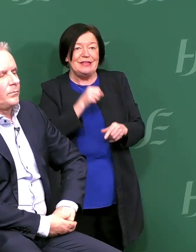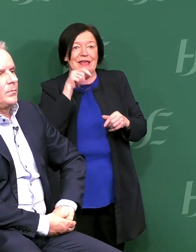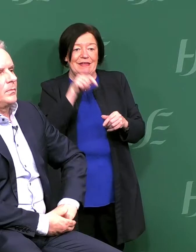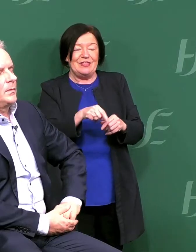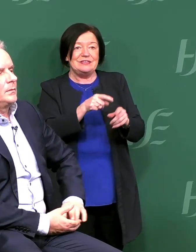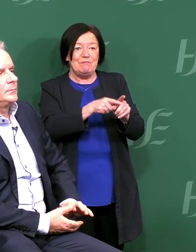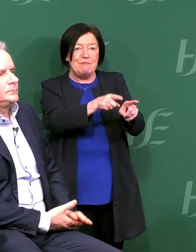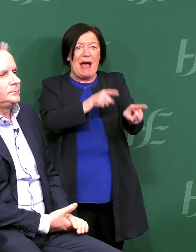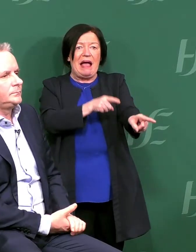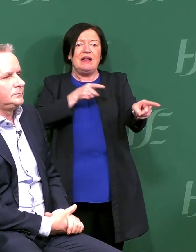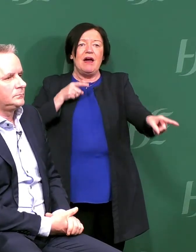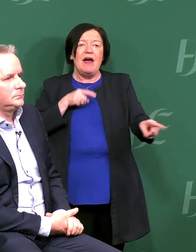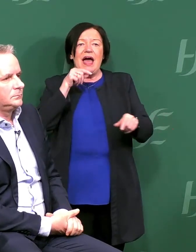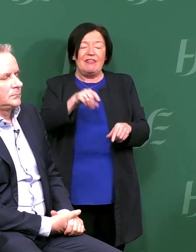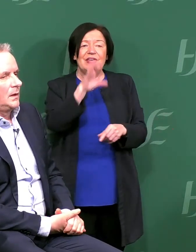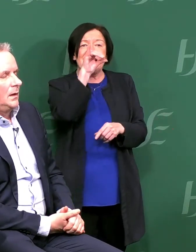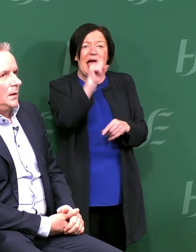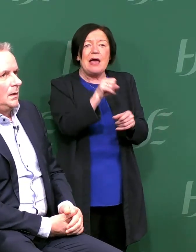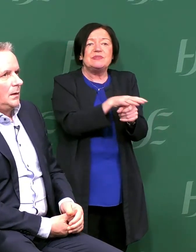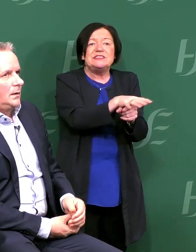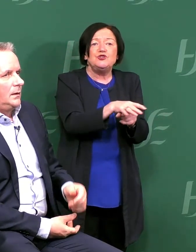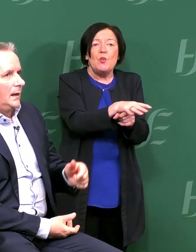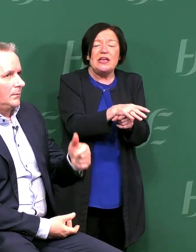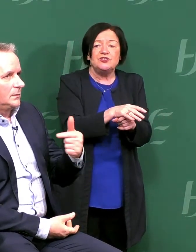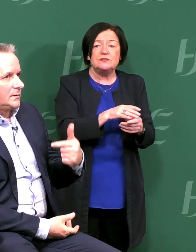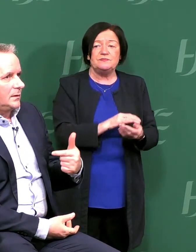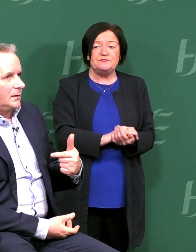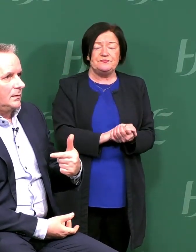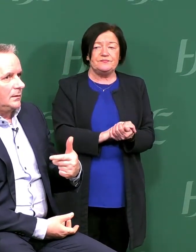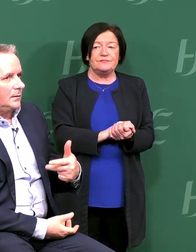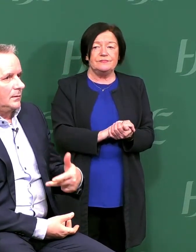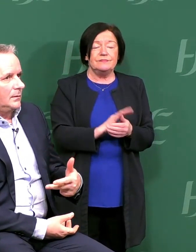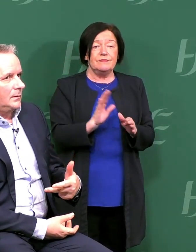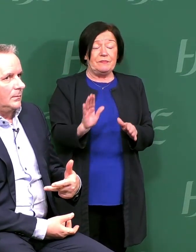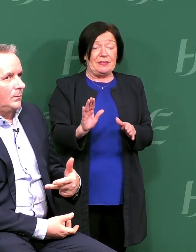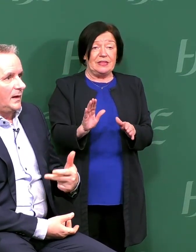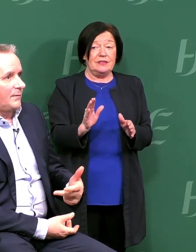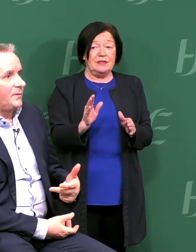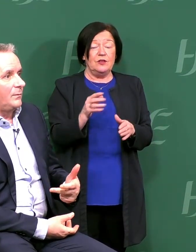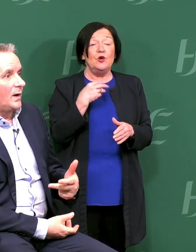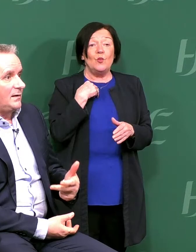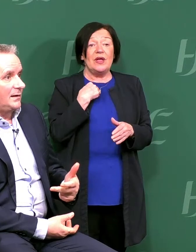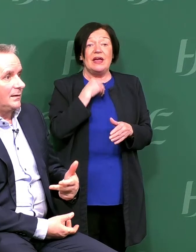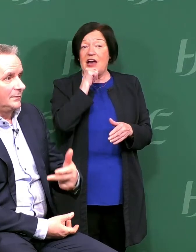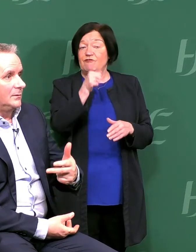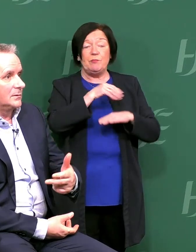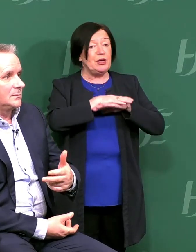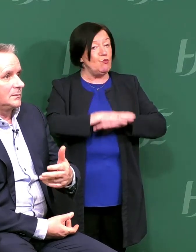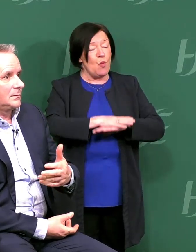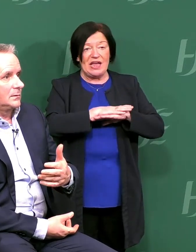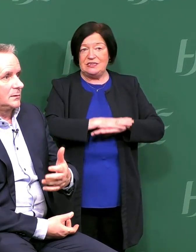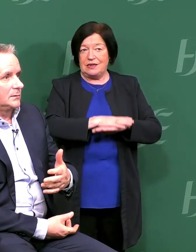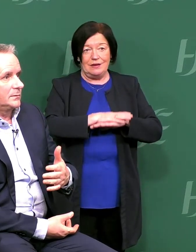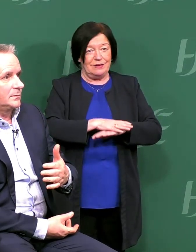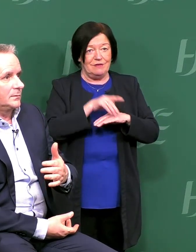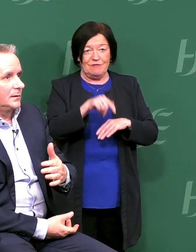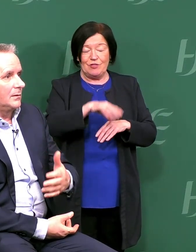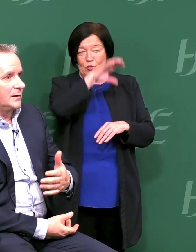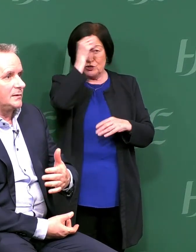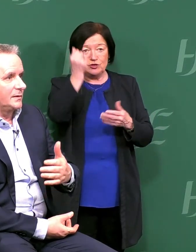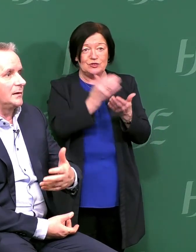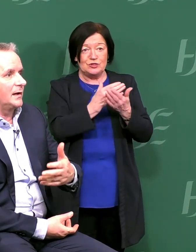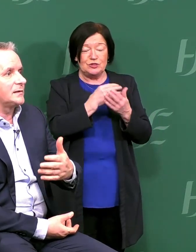backlog and hopefully the CAM situation? Yeah, we haven't been waiting on those